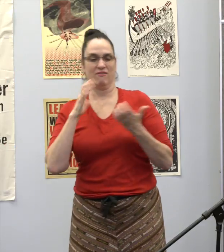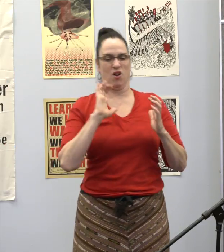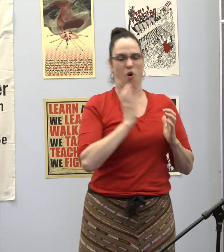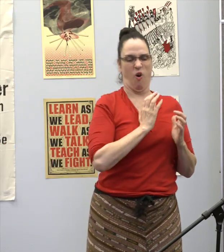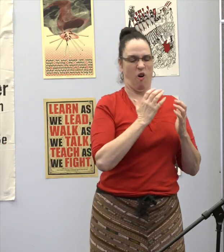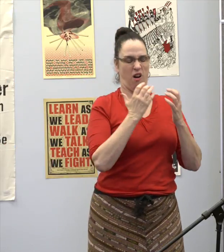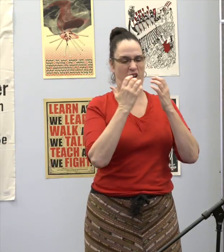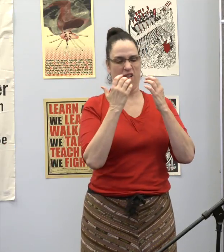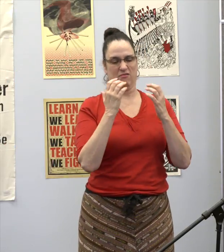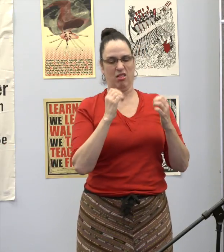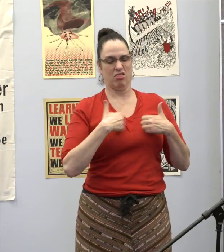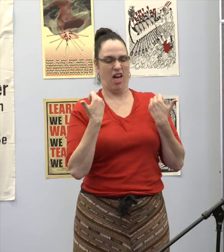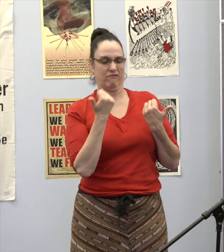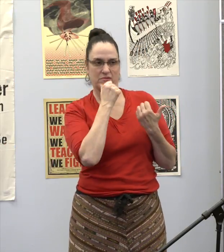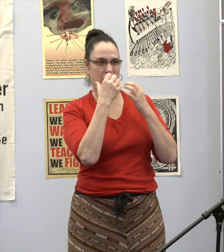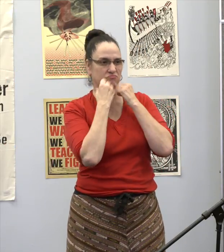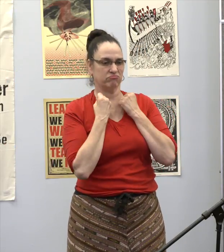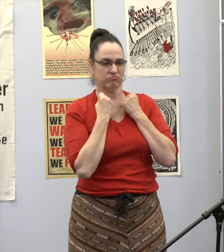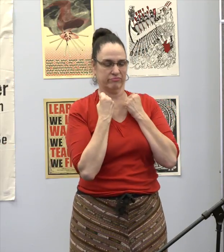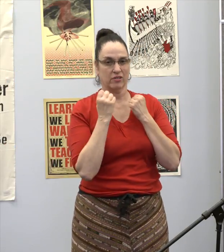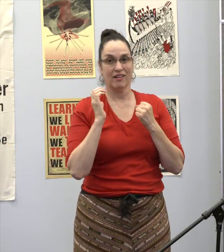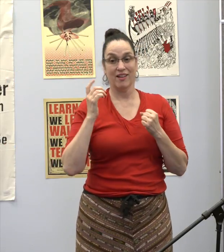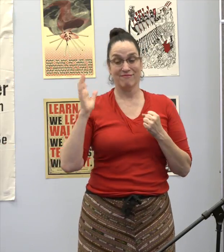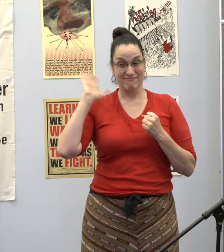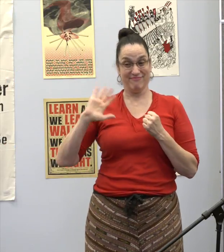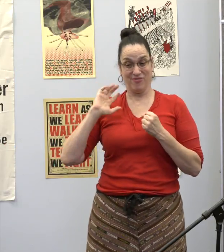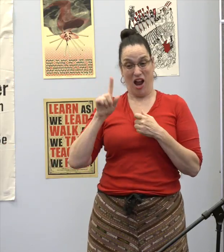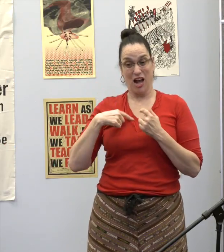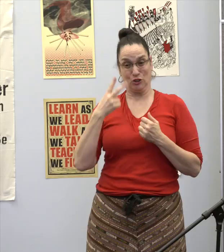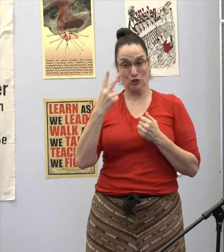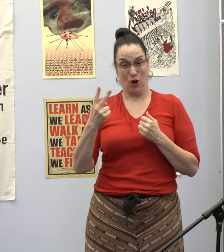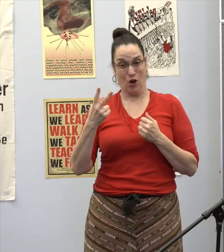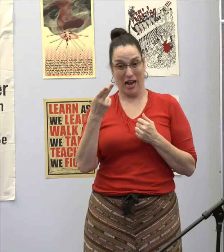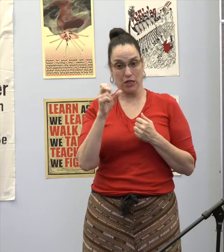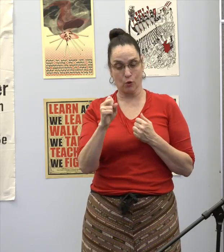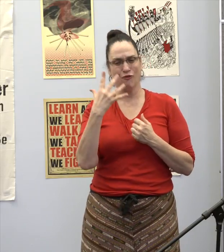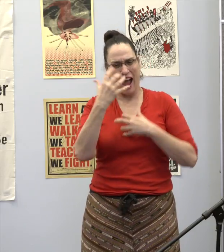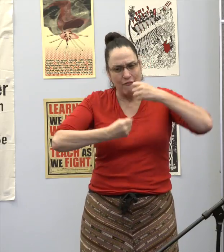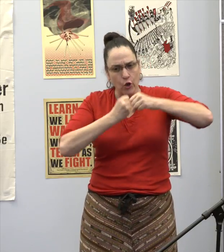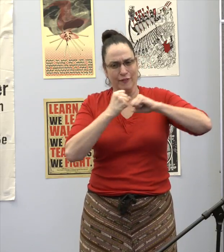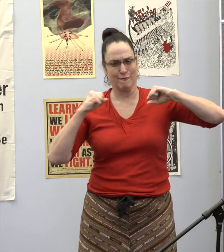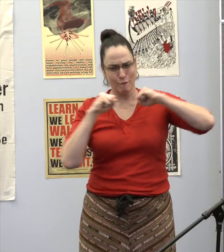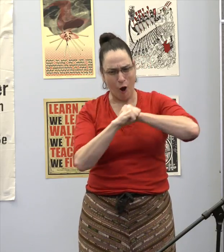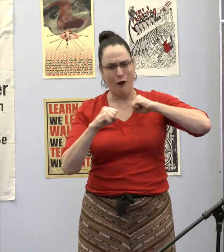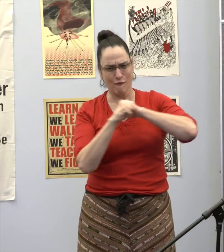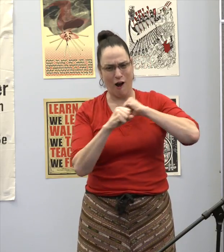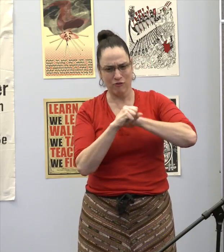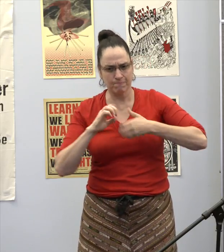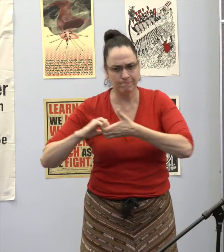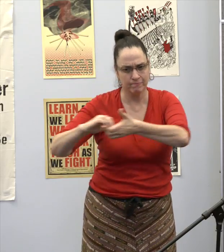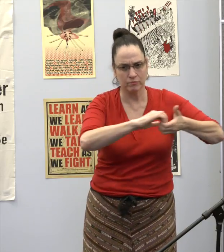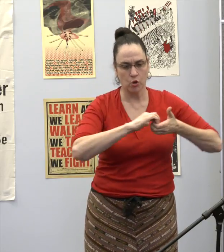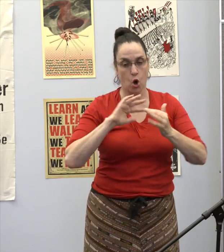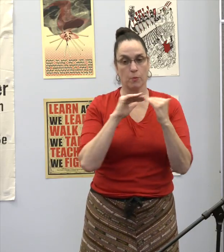just being high school students. But through 5 years of fighting for our neighborhood with our community, we were able to win